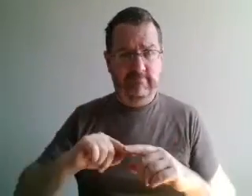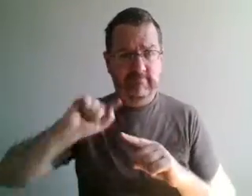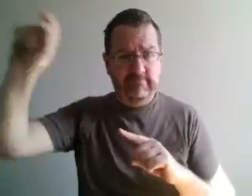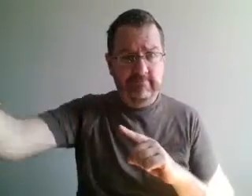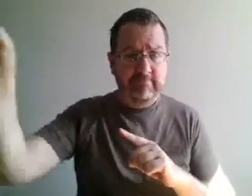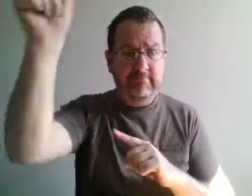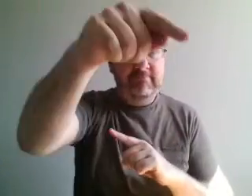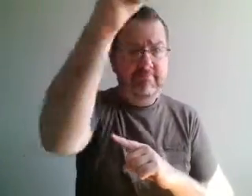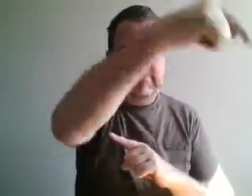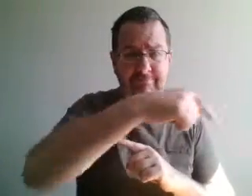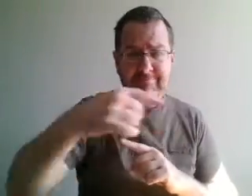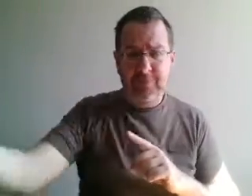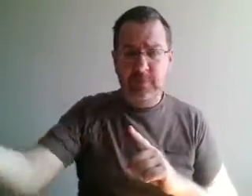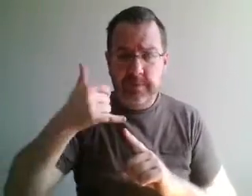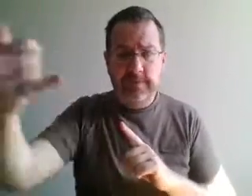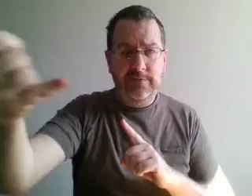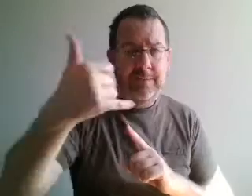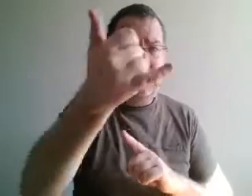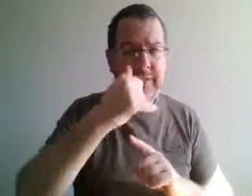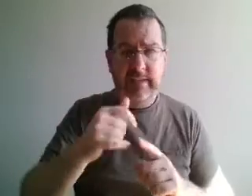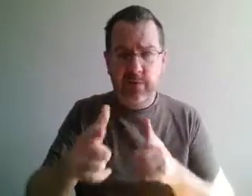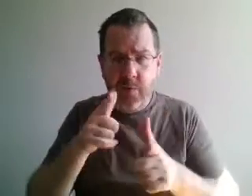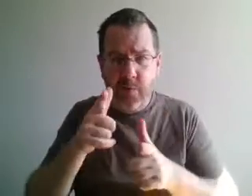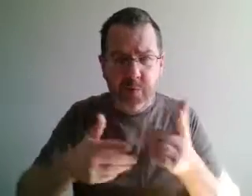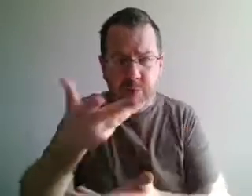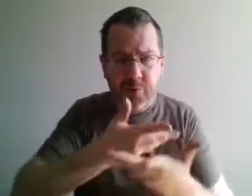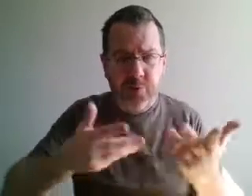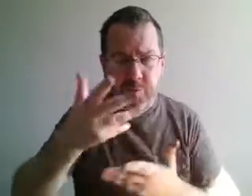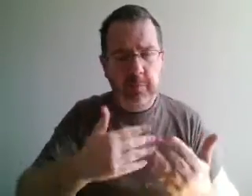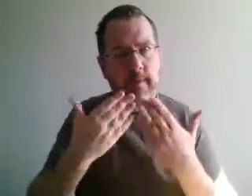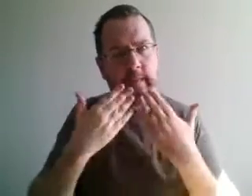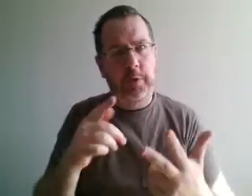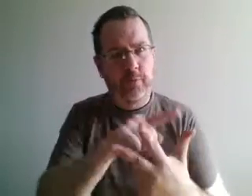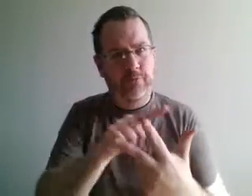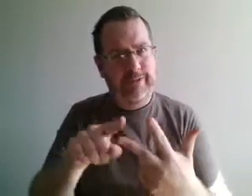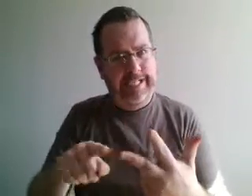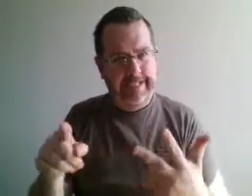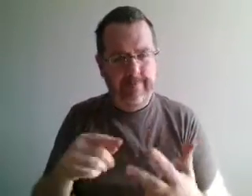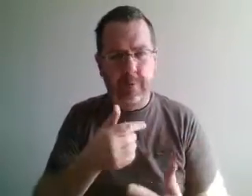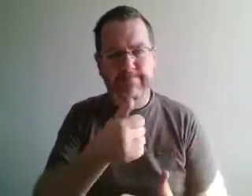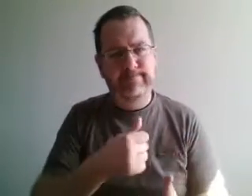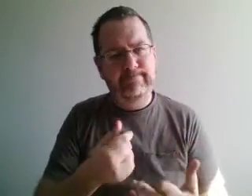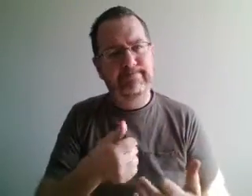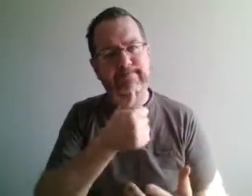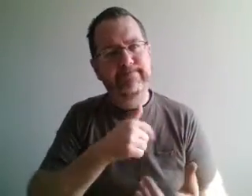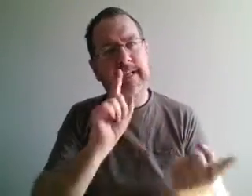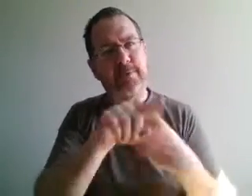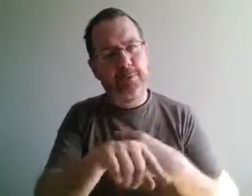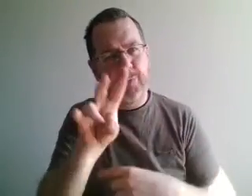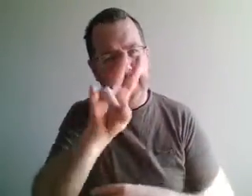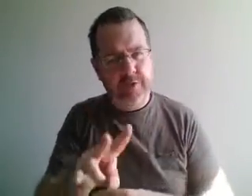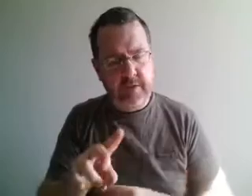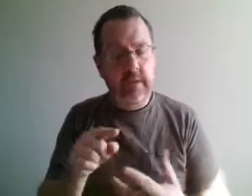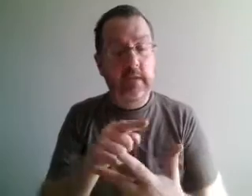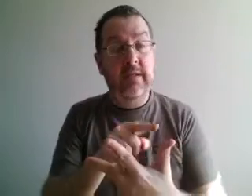to Nuala, Mary and Kingston for taking our questions. Nuala, I'm going to come back to you first of all, and something we spoke about on the